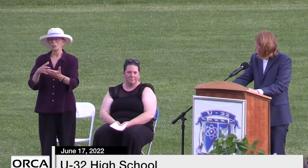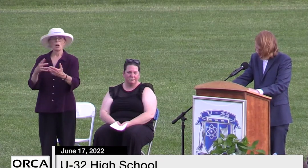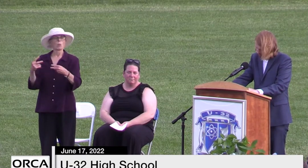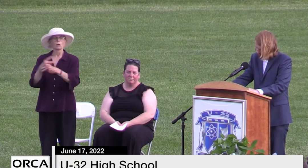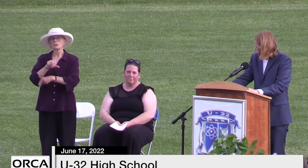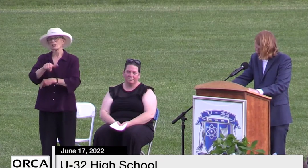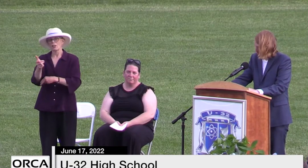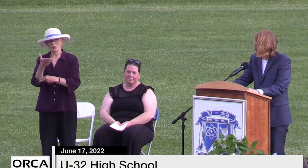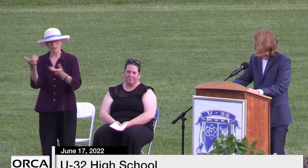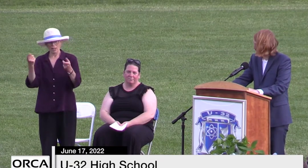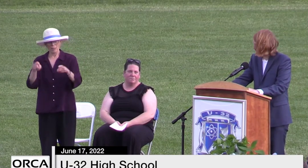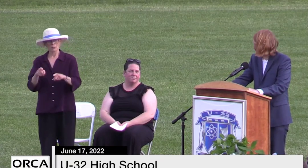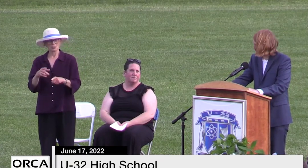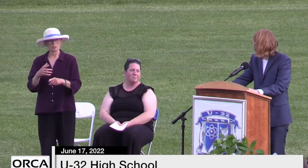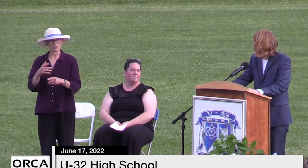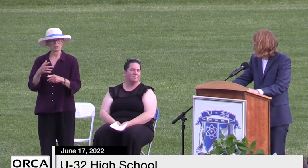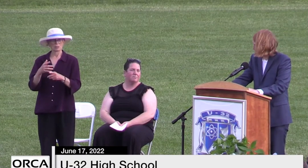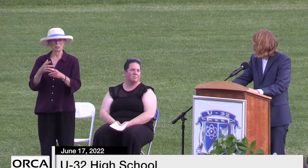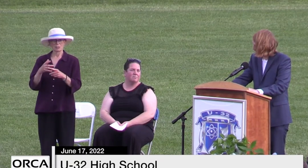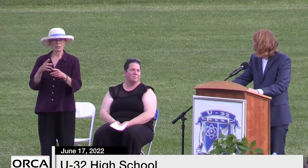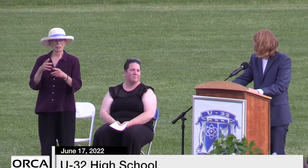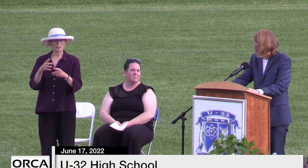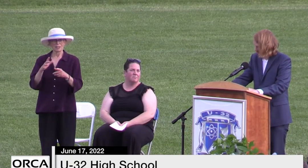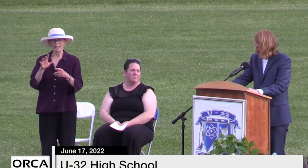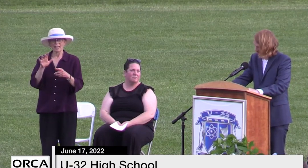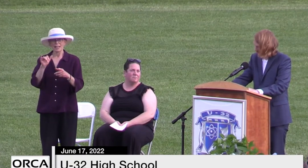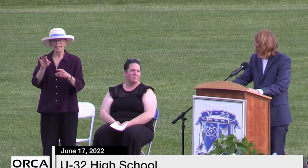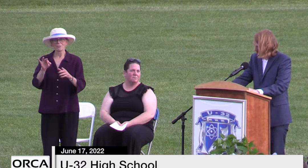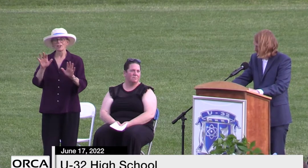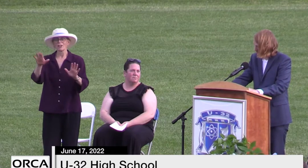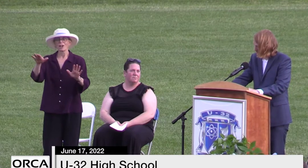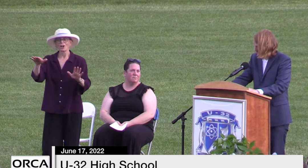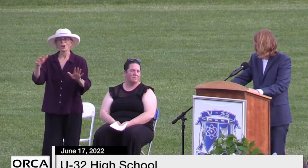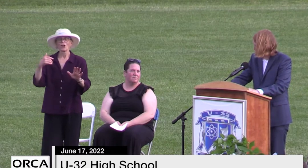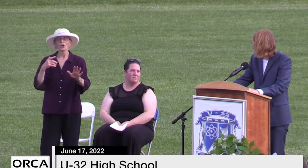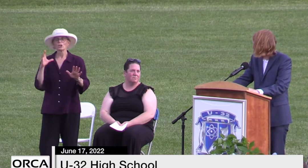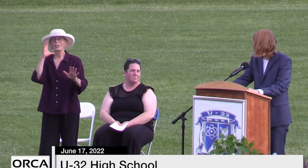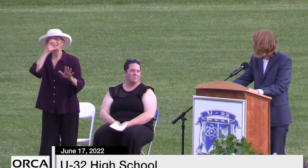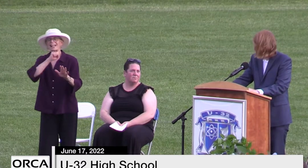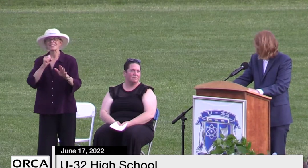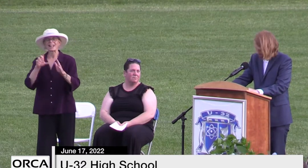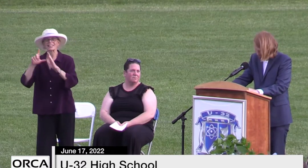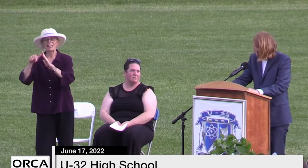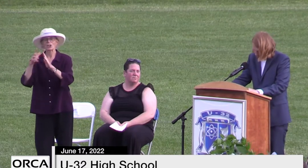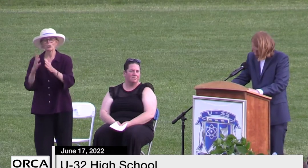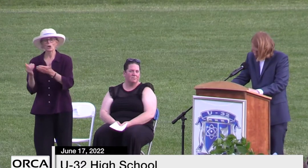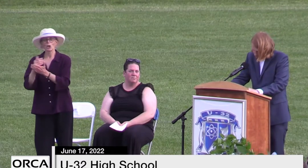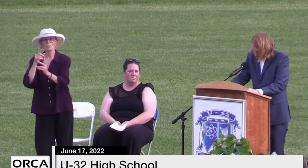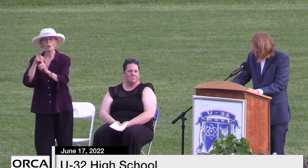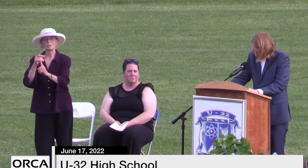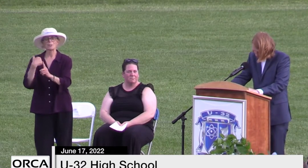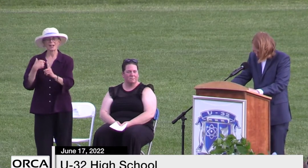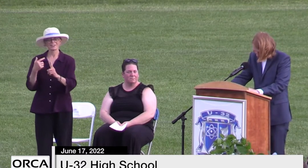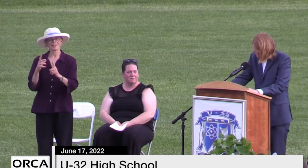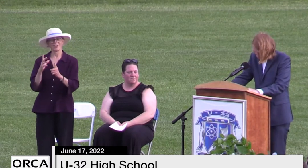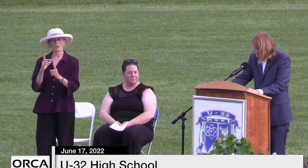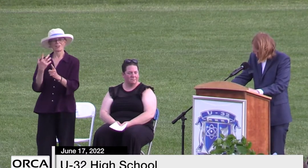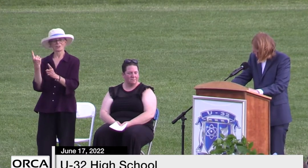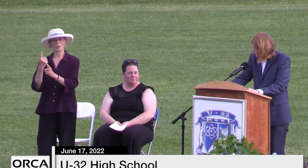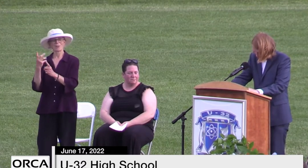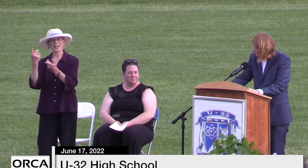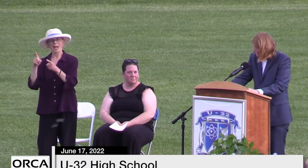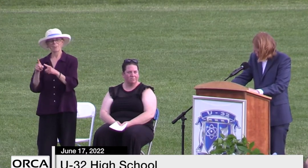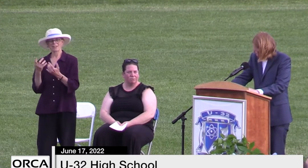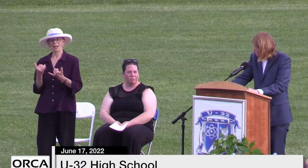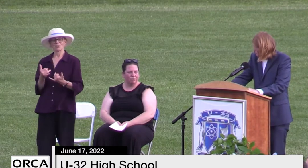his plans. Now guys, if you can get the connection later on in my speech, you get some points. The decision to stay